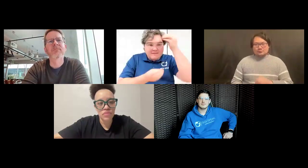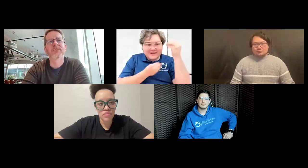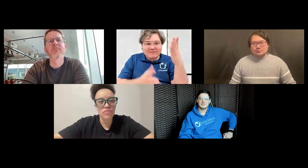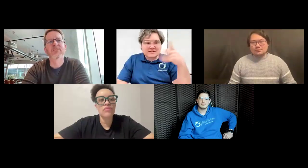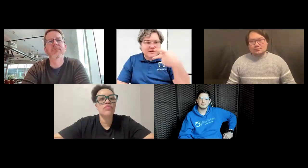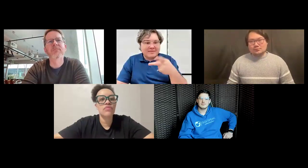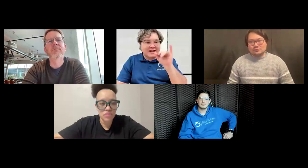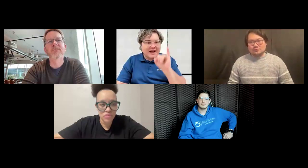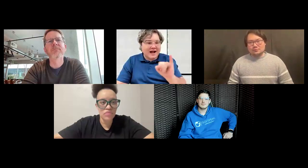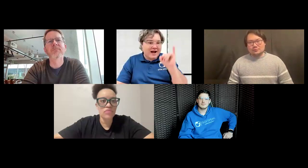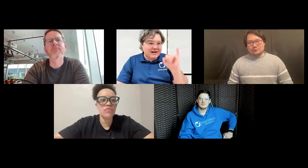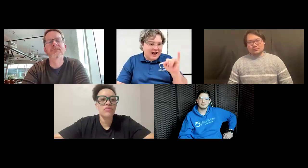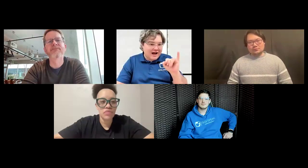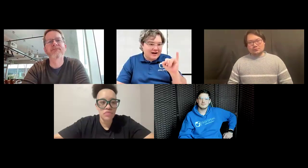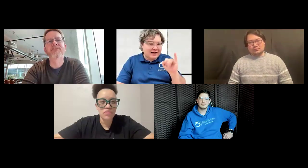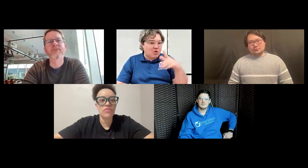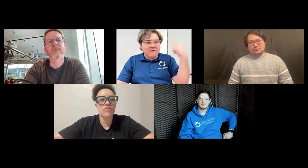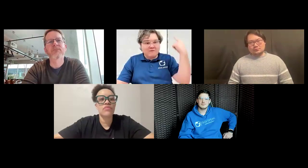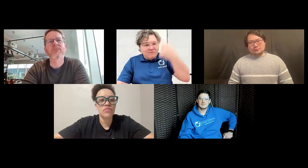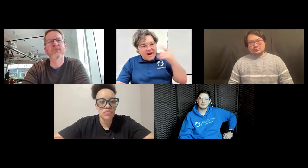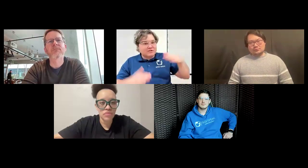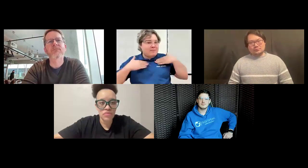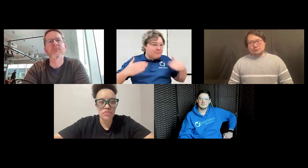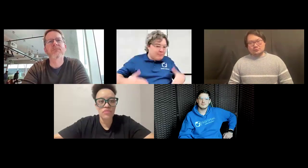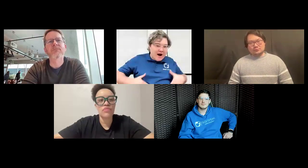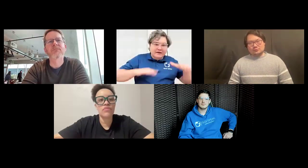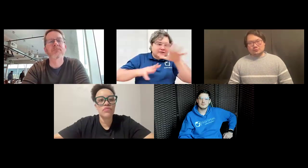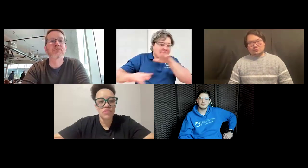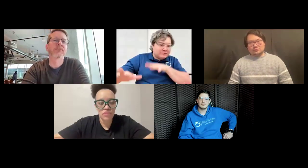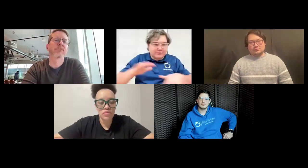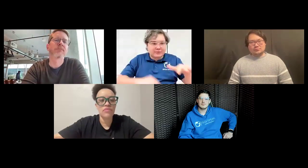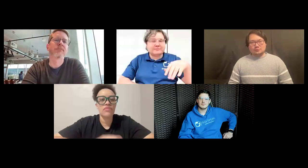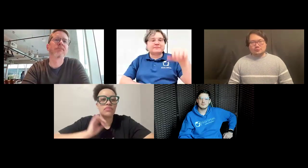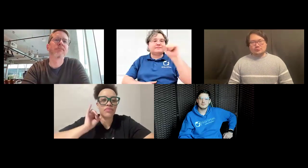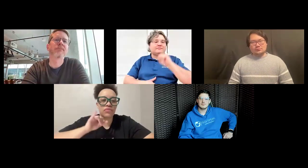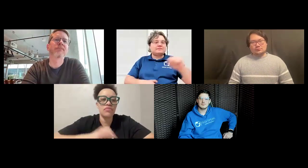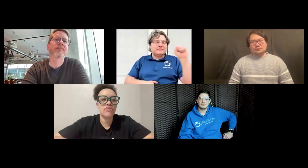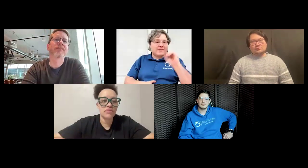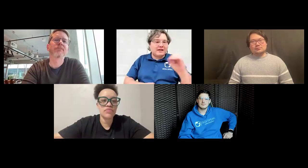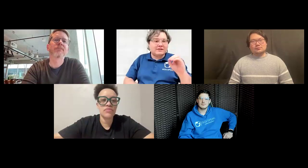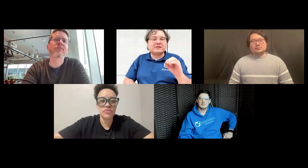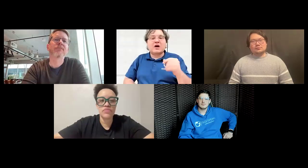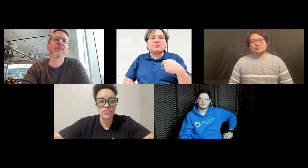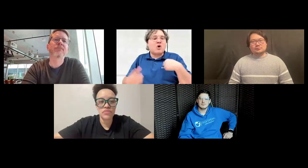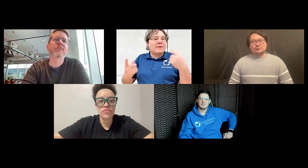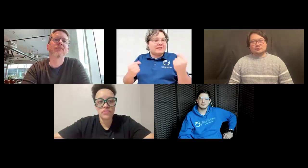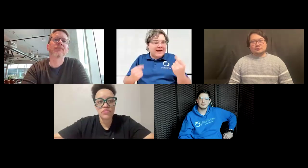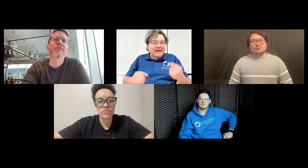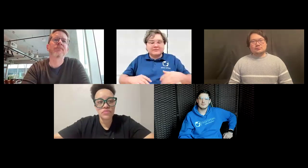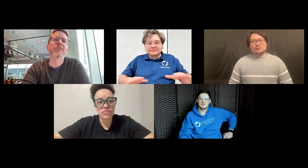Personal identification information as well. We call that PII. Your face, your body, being able to recognize that.